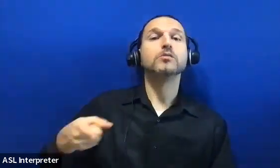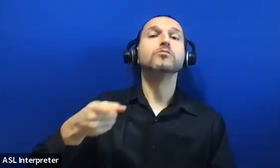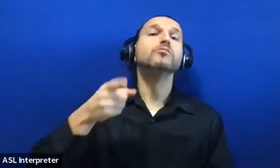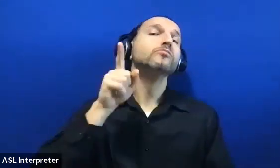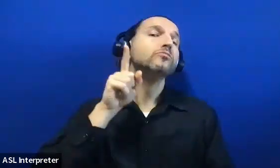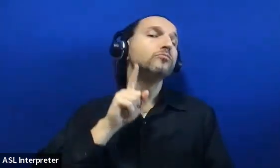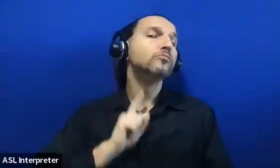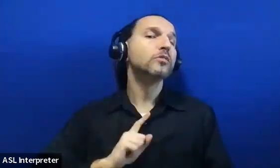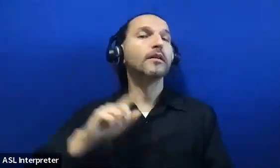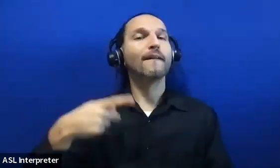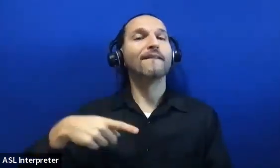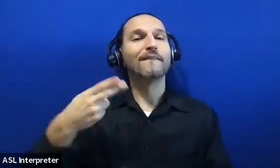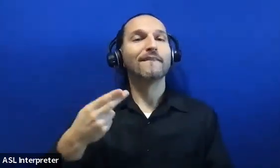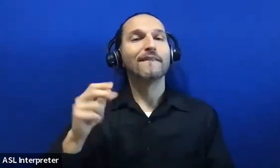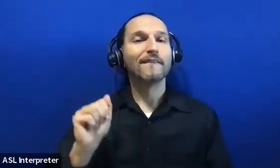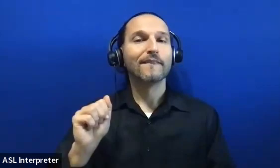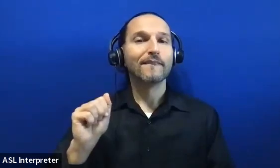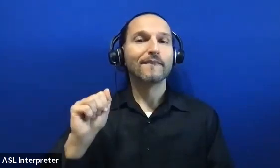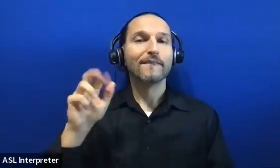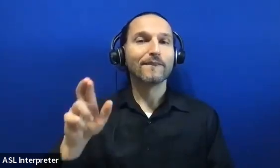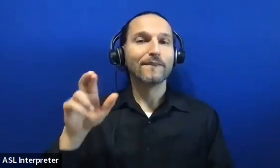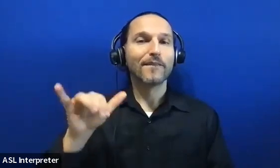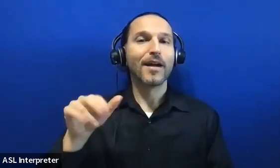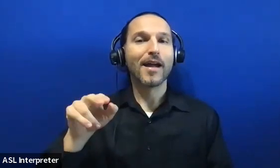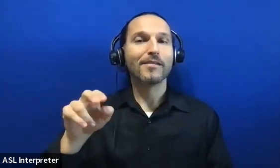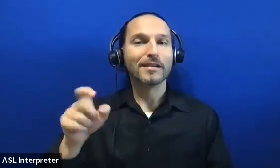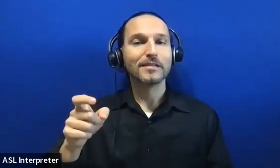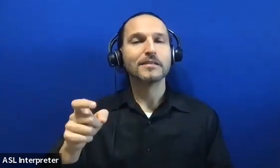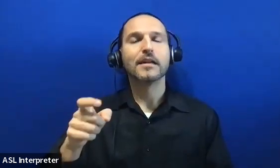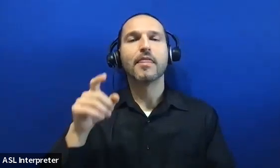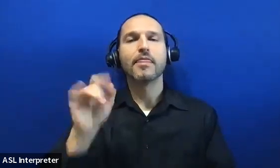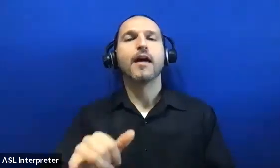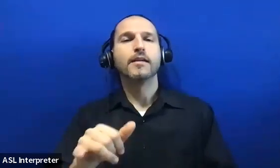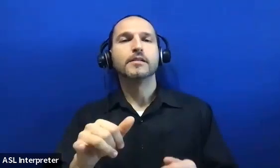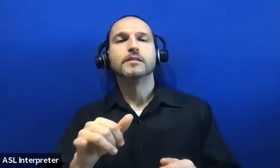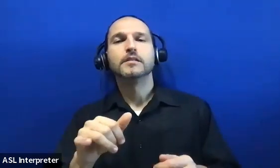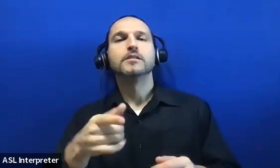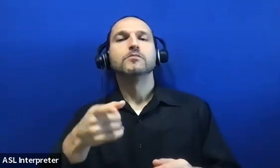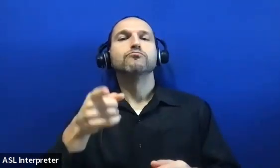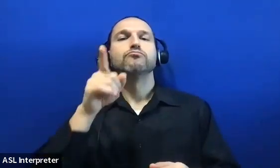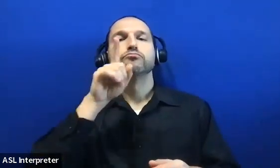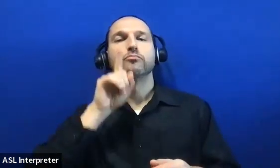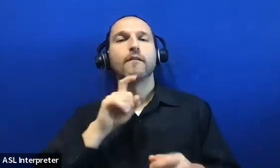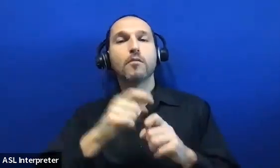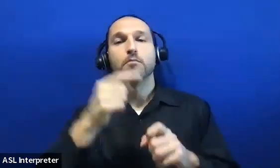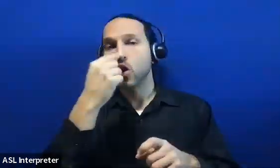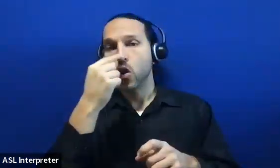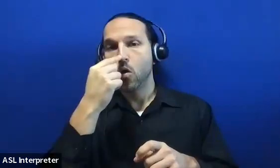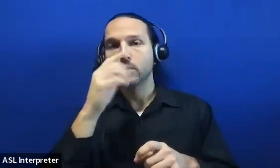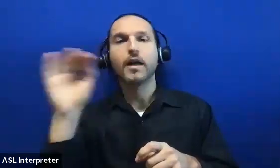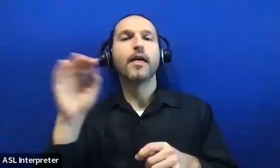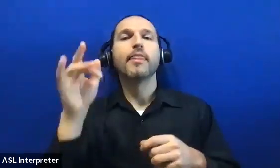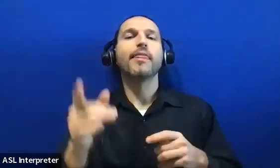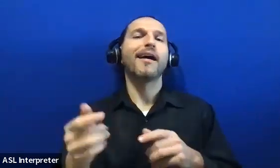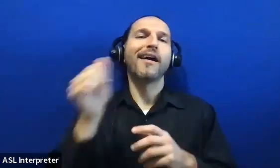also known as our pharynx, away from our nose and away from our windpipe, also known as our trachea.